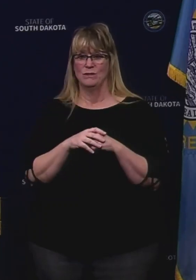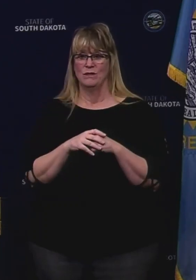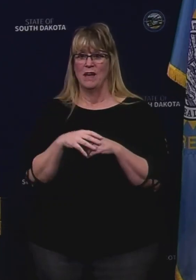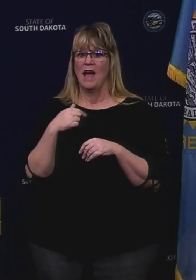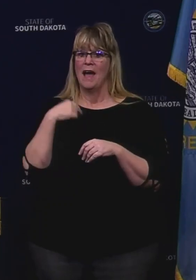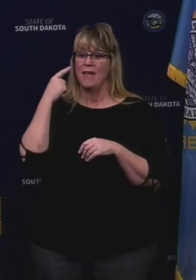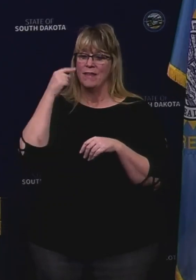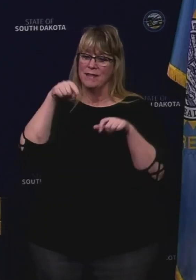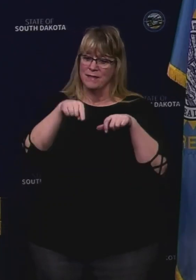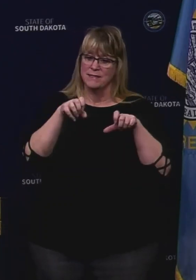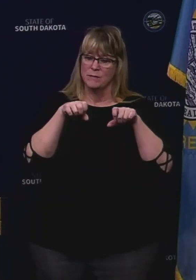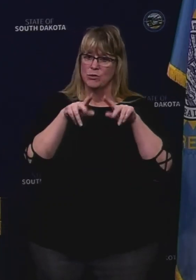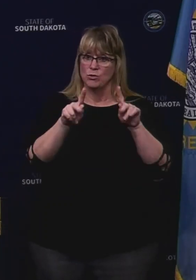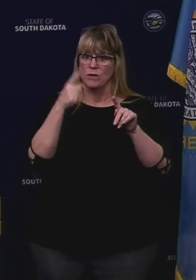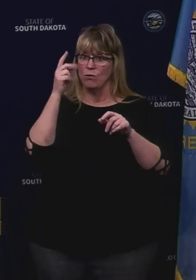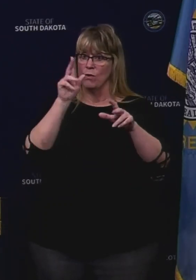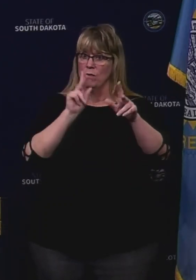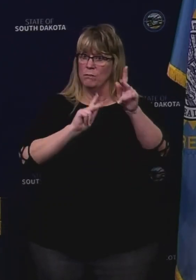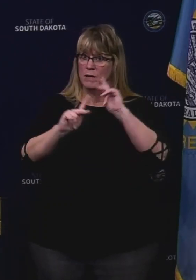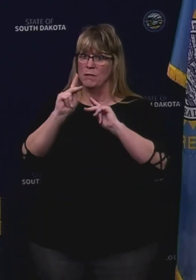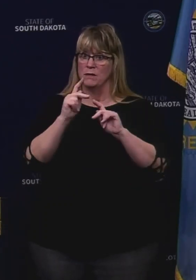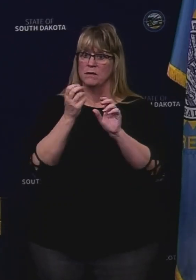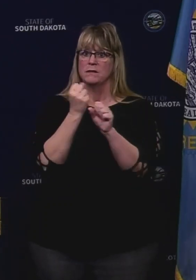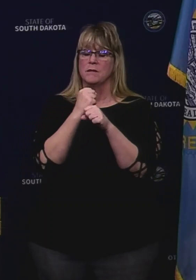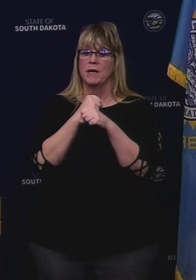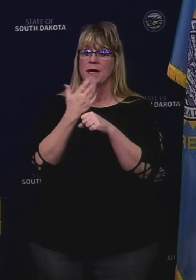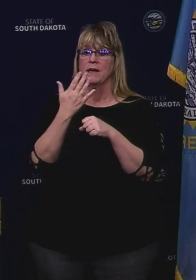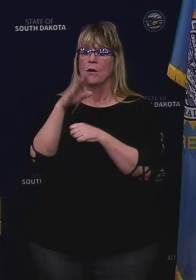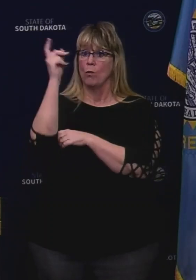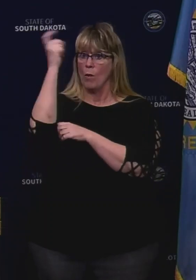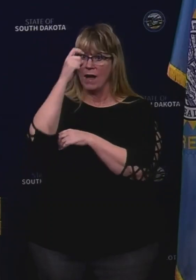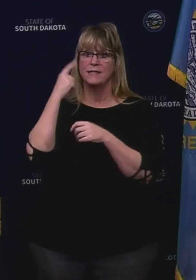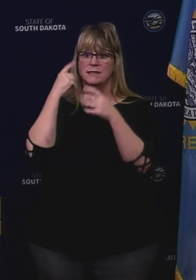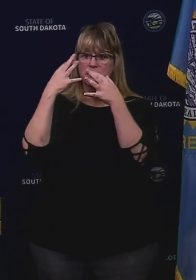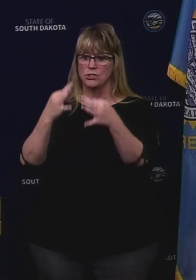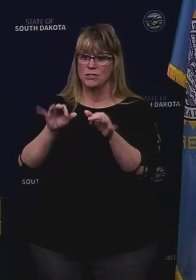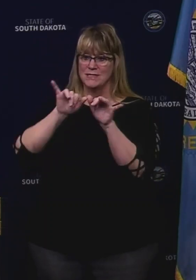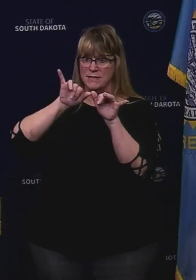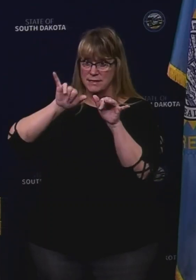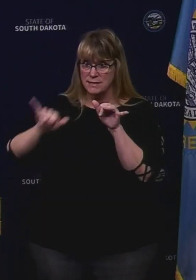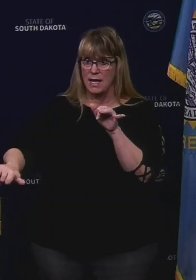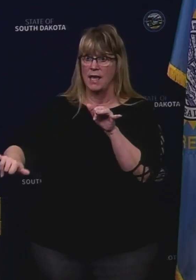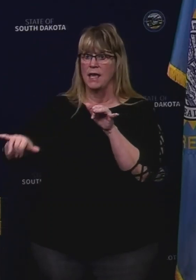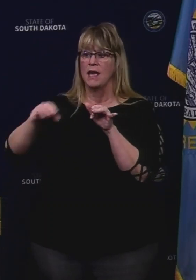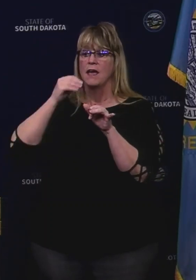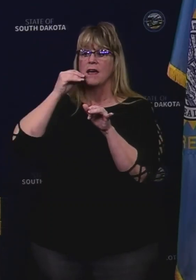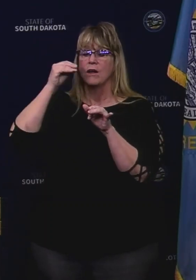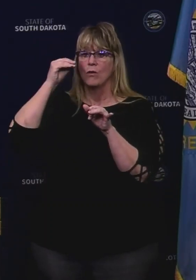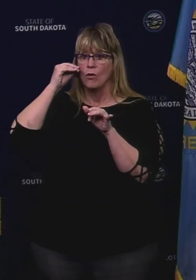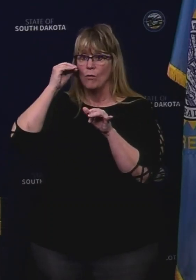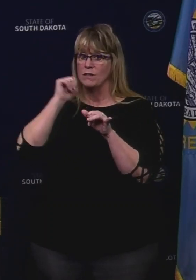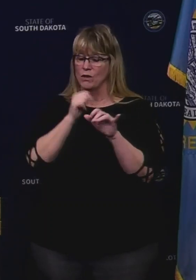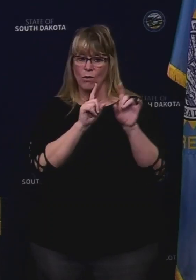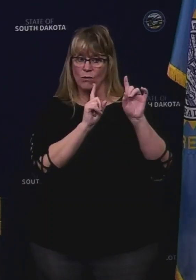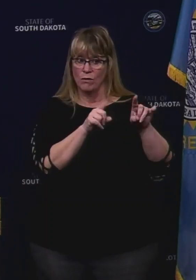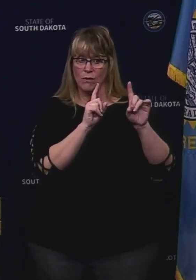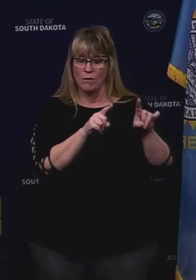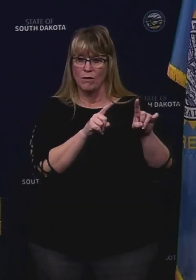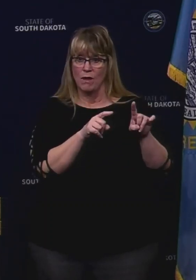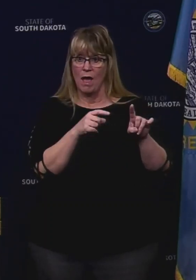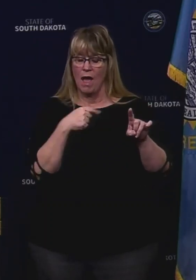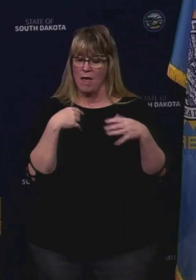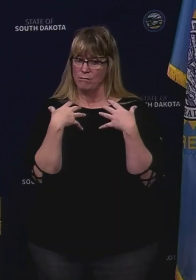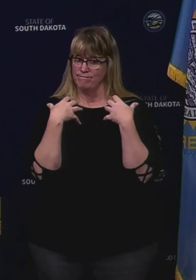this is an opportunity for people to make a wise decision to stay home. I think that I've been pretty strong